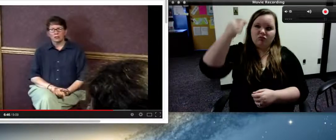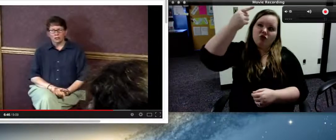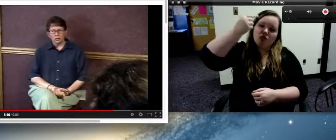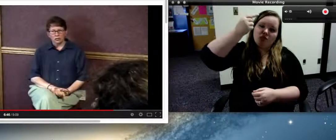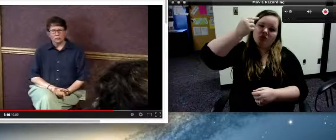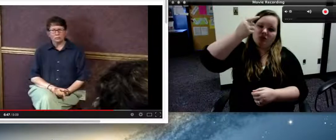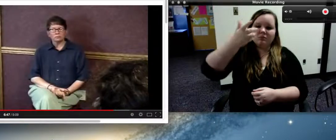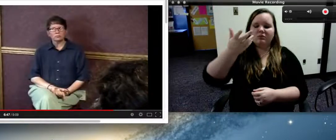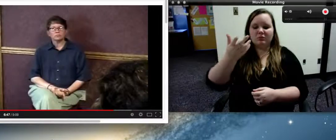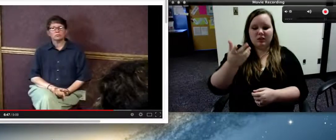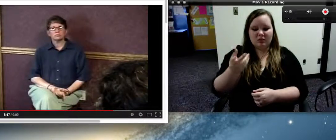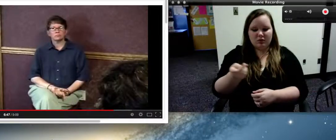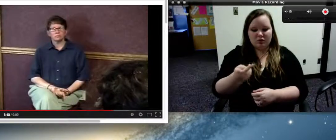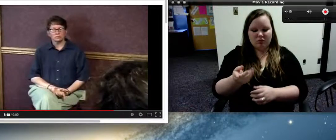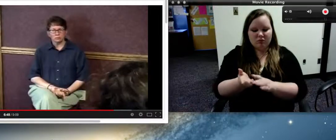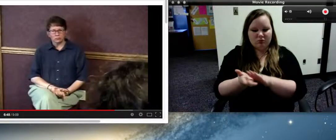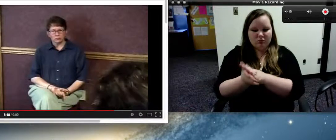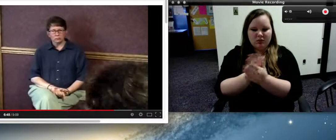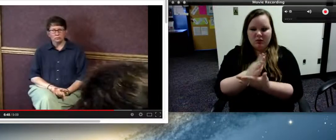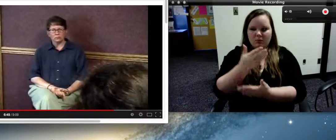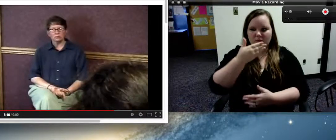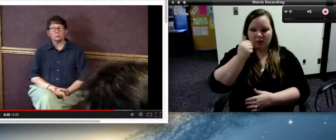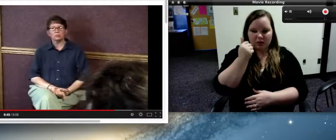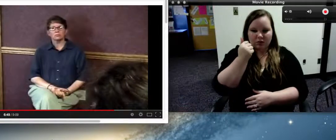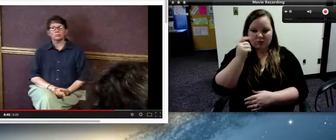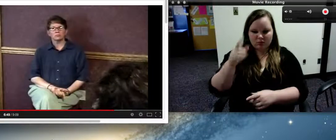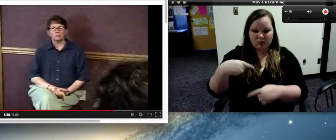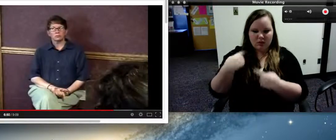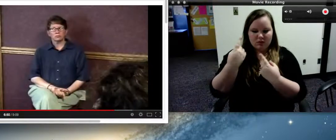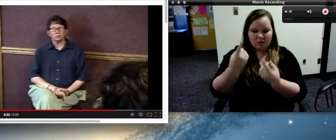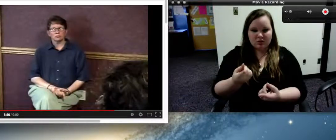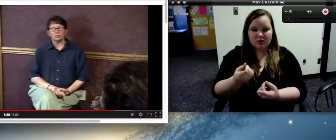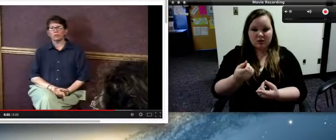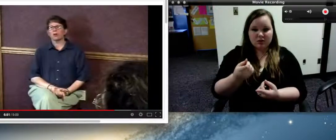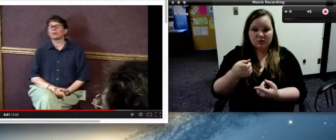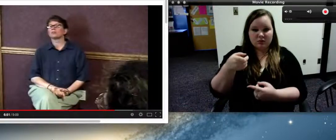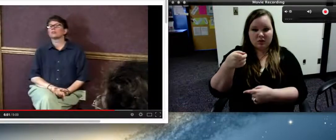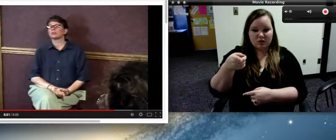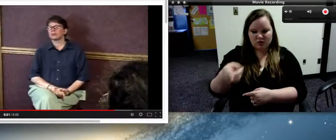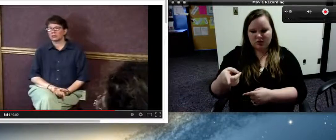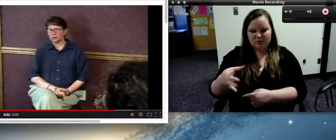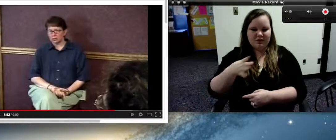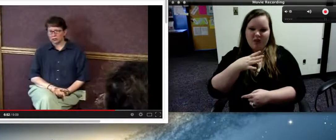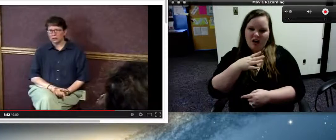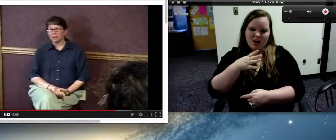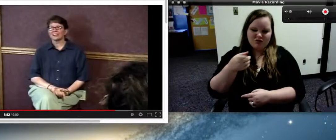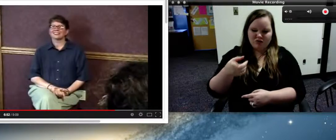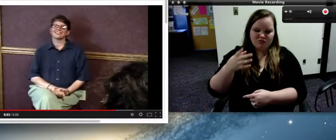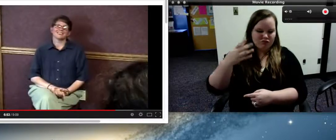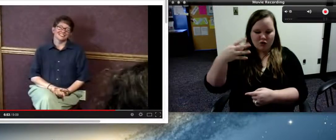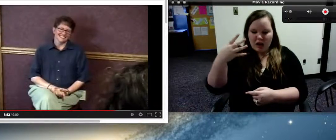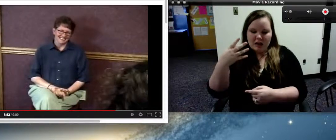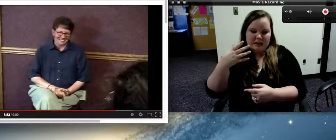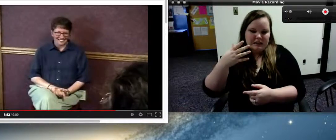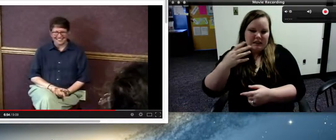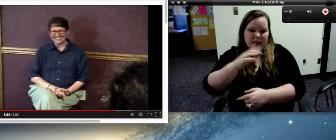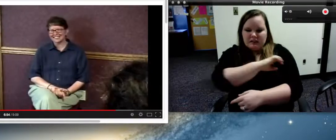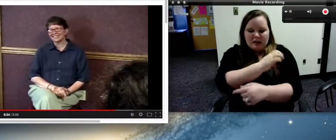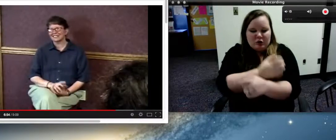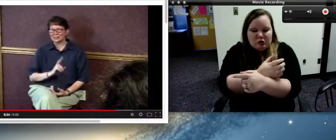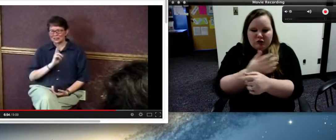better. And since then, Fiona seems to do it just fine. She's wild woman. She jumps all over the house. She's full of